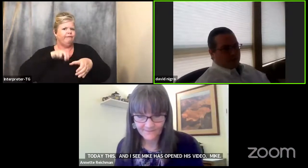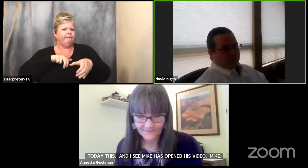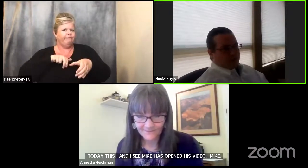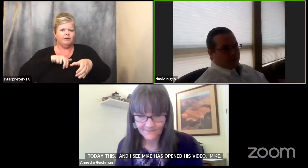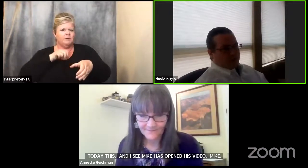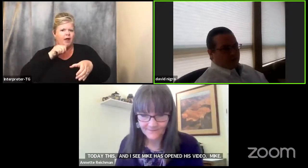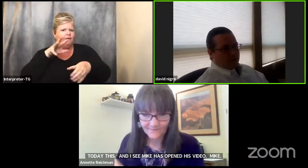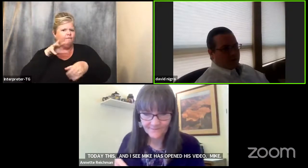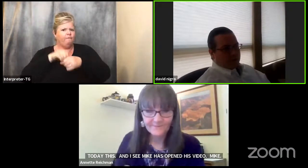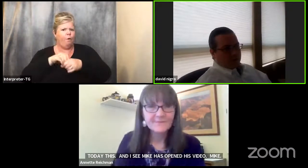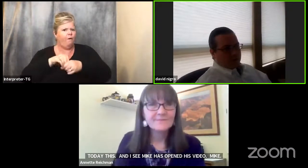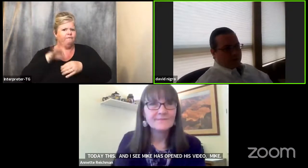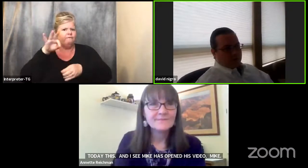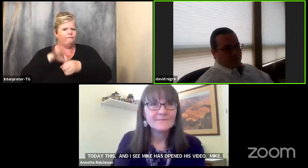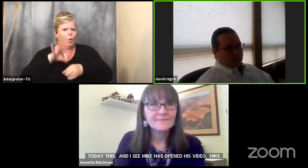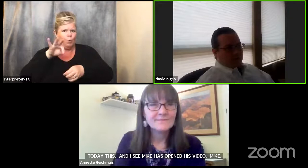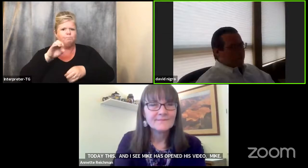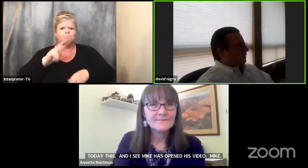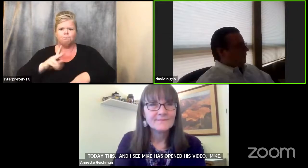And